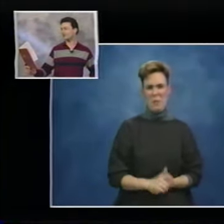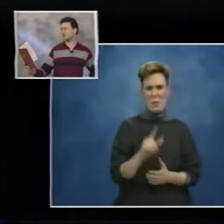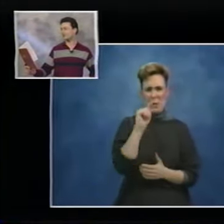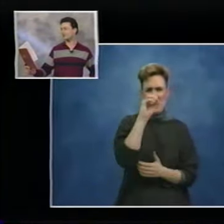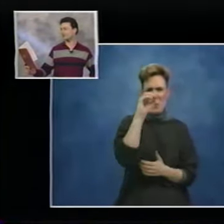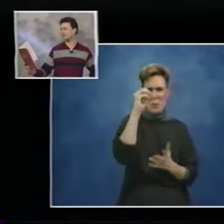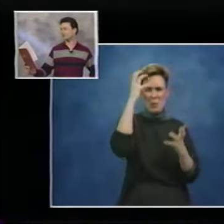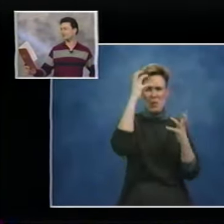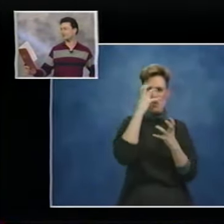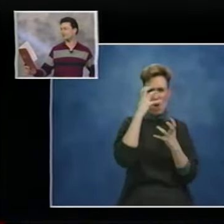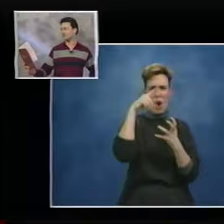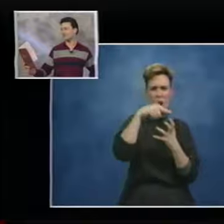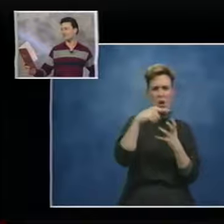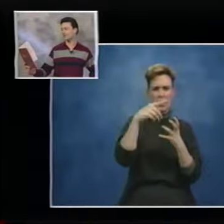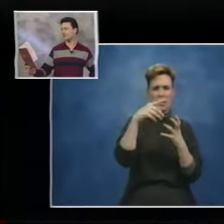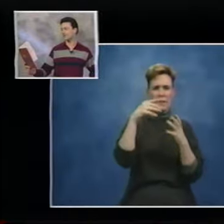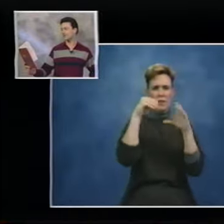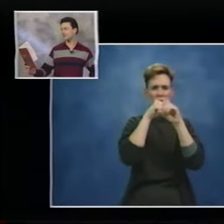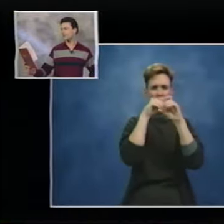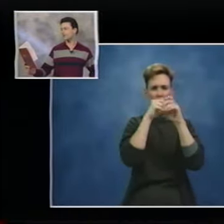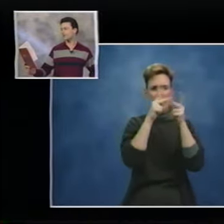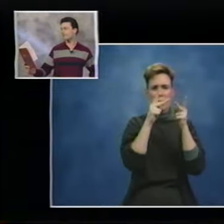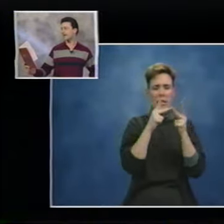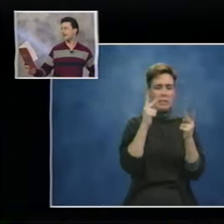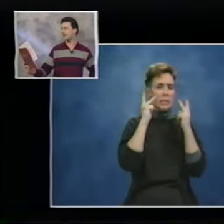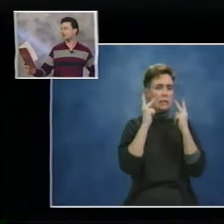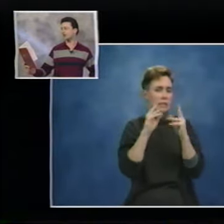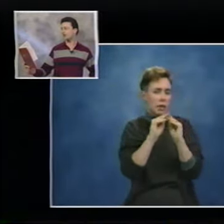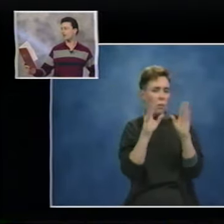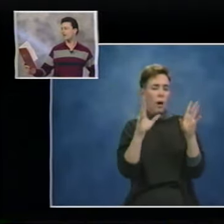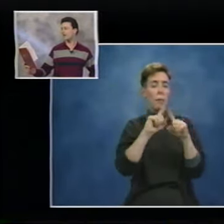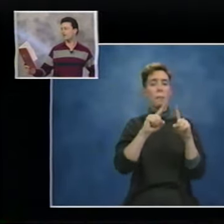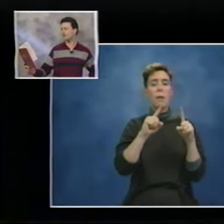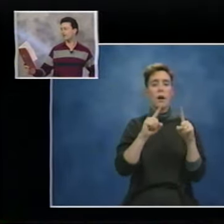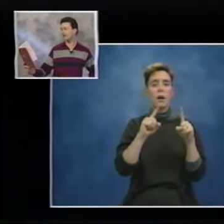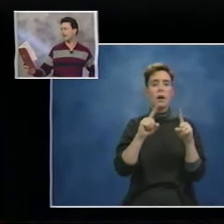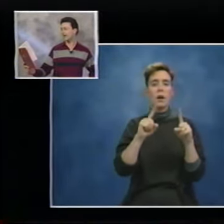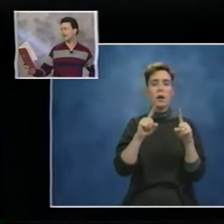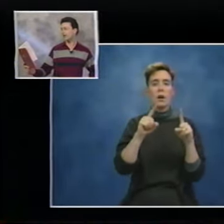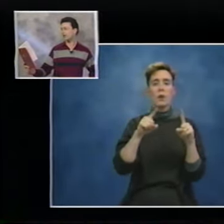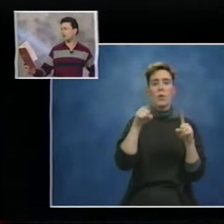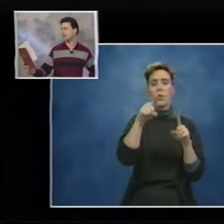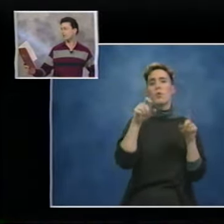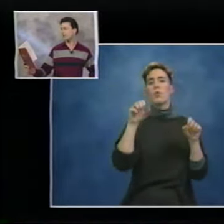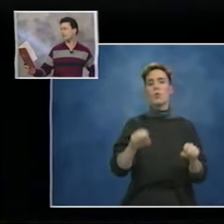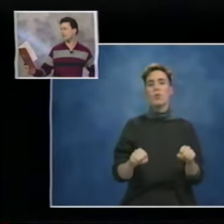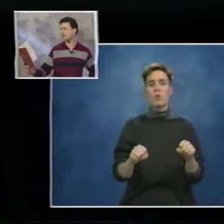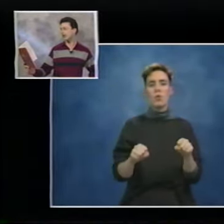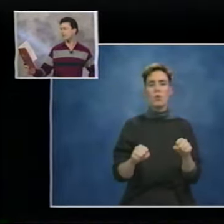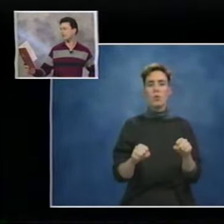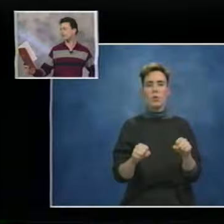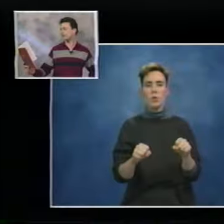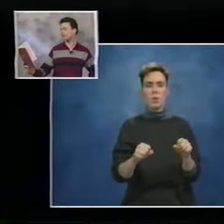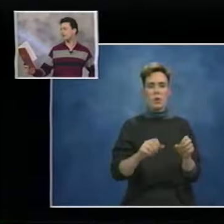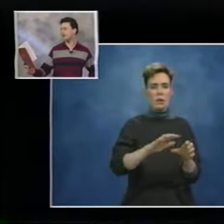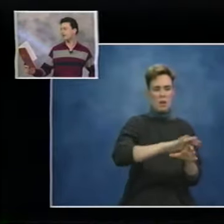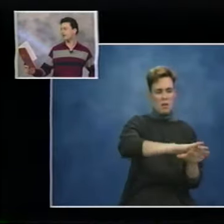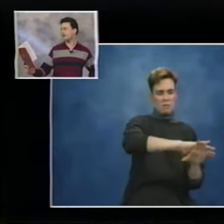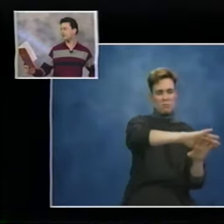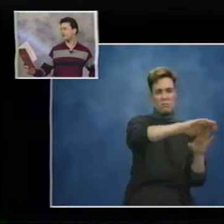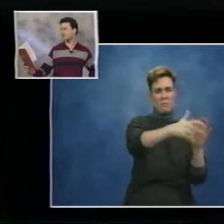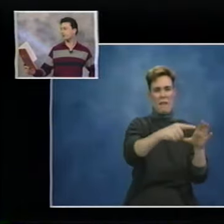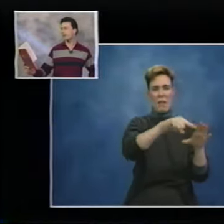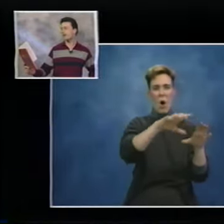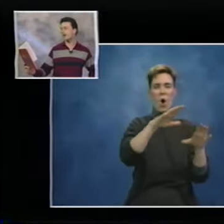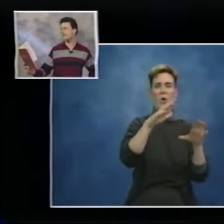these storage places to see well, but a man could run his hand over these piles of meat